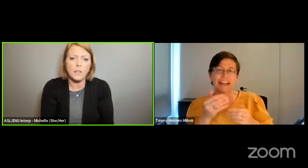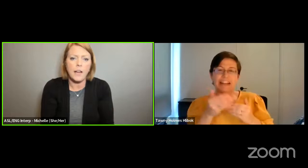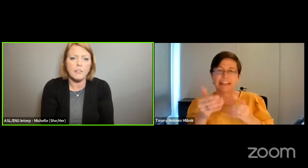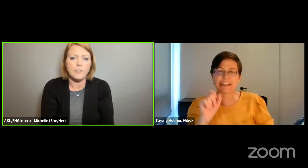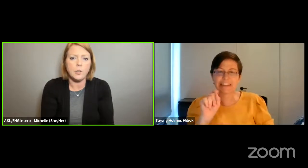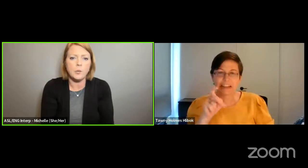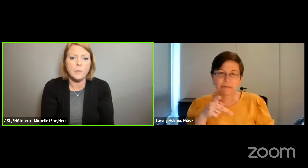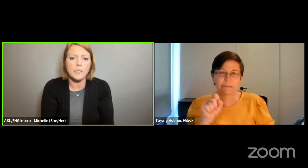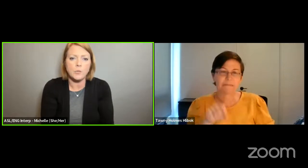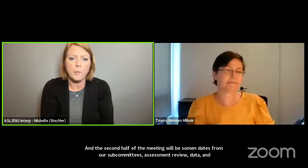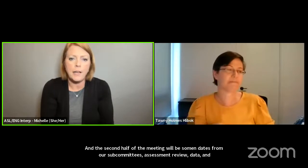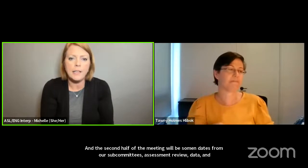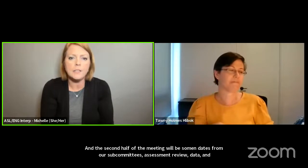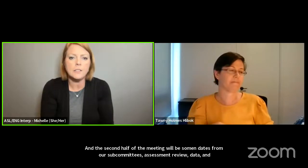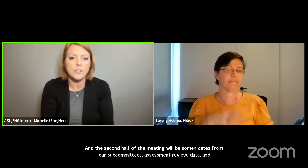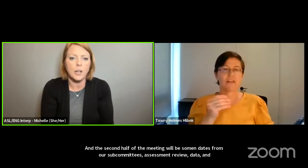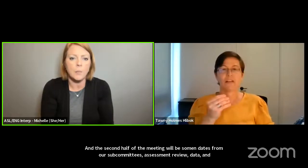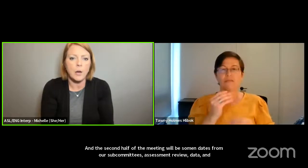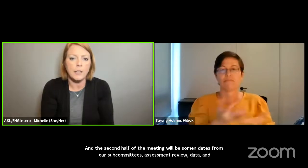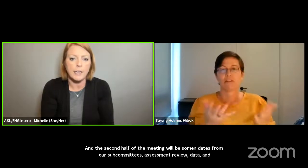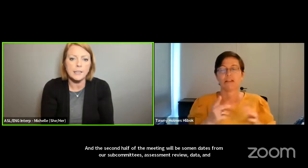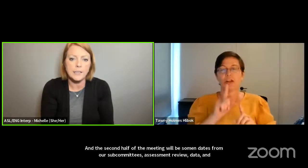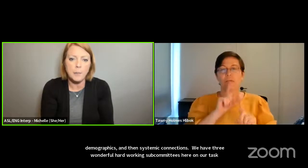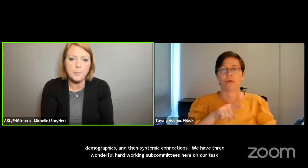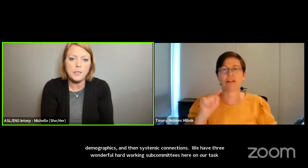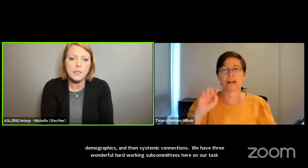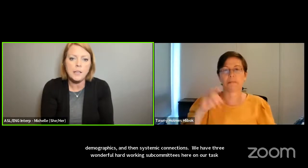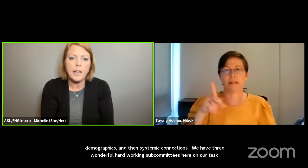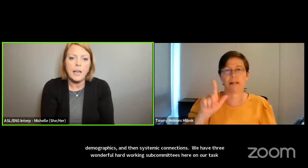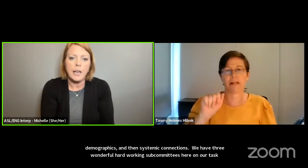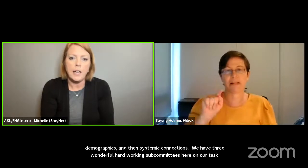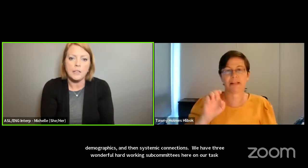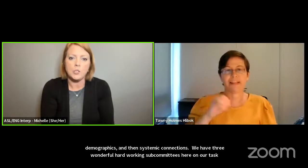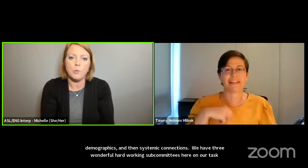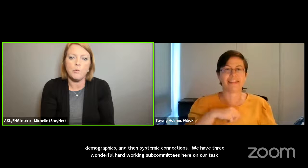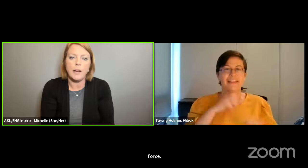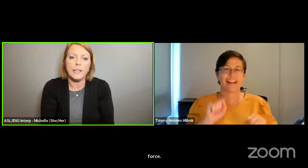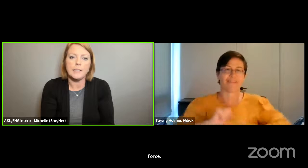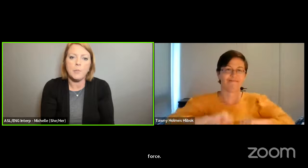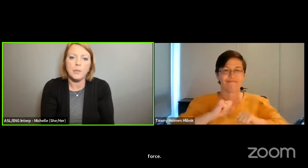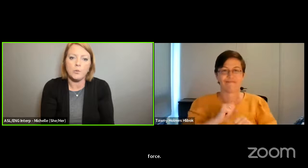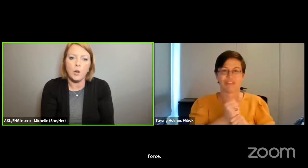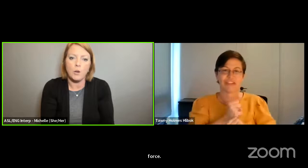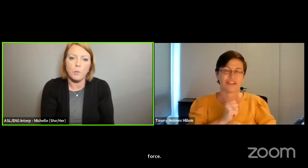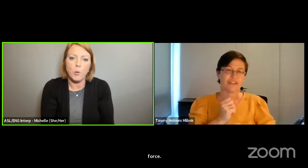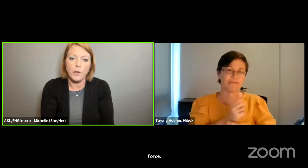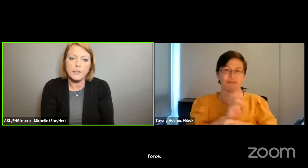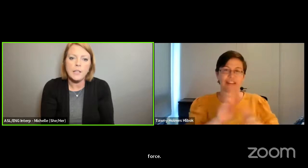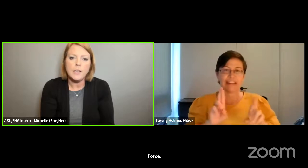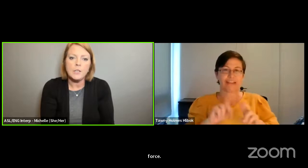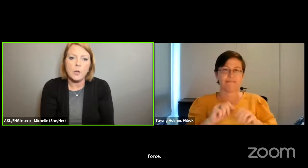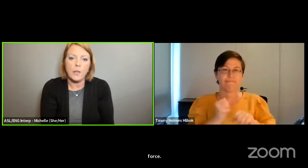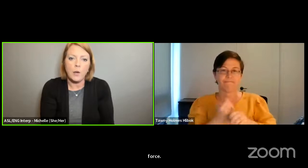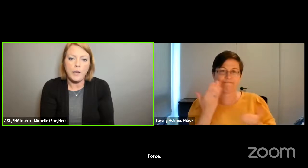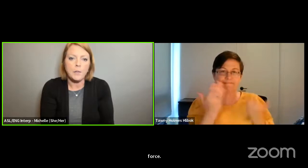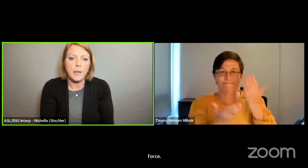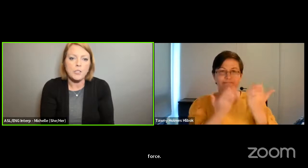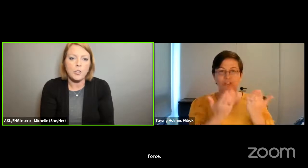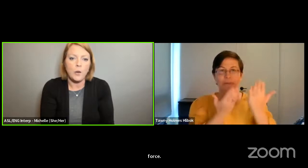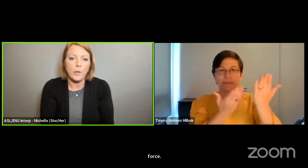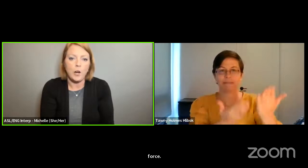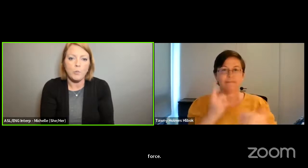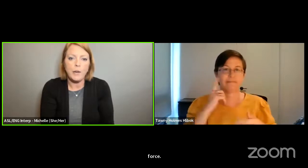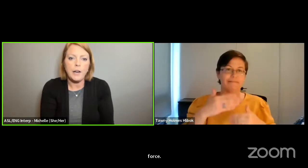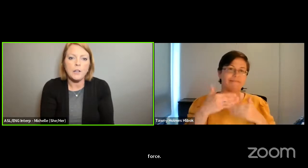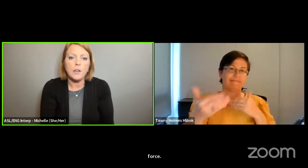that, we'll have a few minutes remaining to talk about next steps and to provide a template for our report so that we can